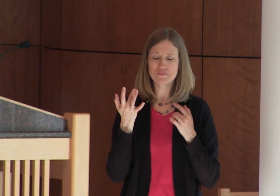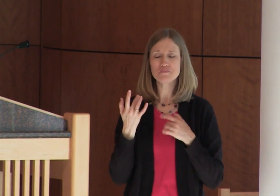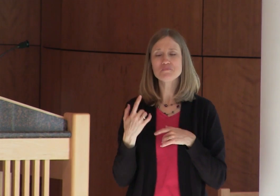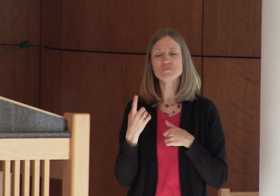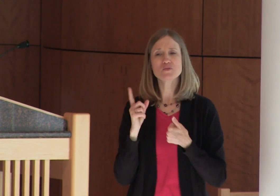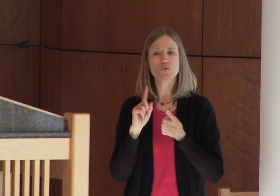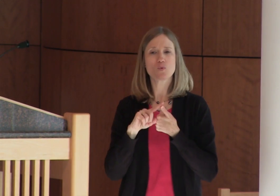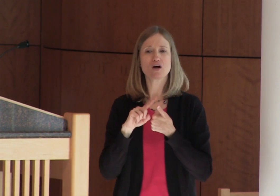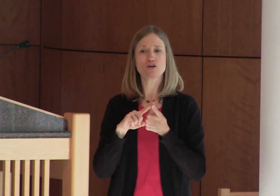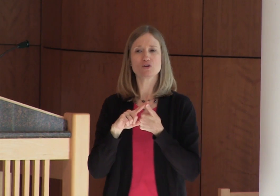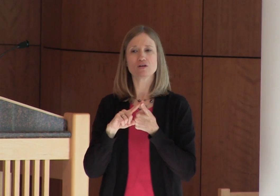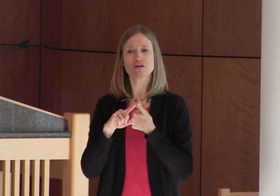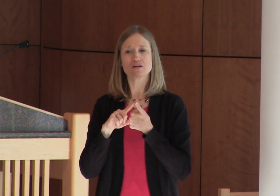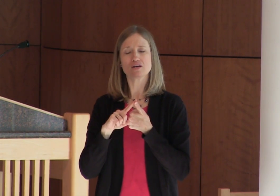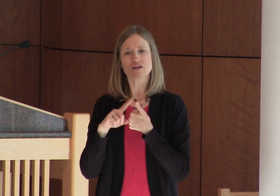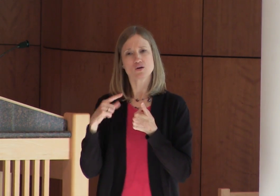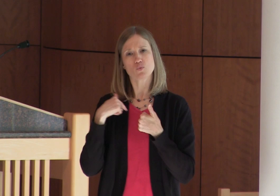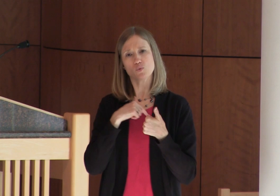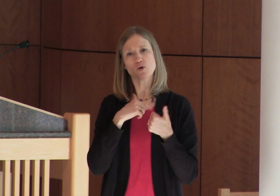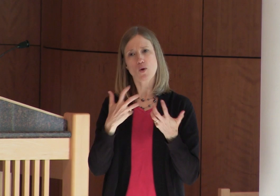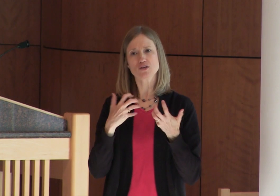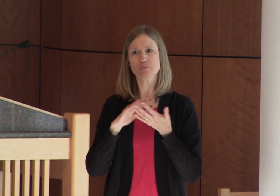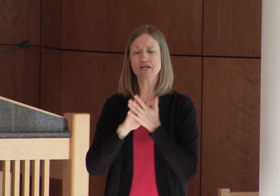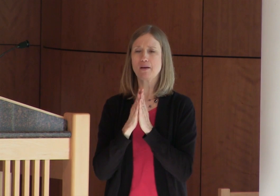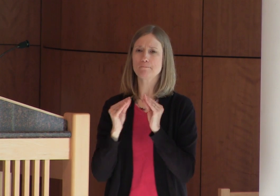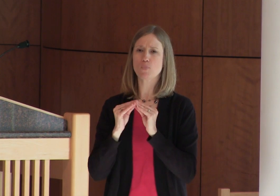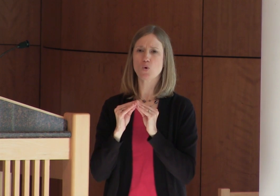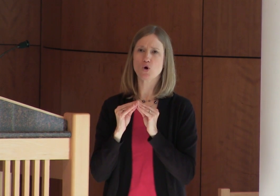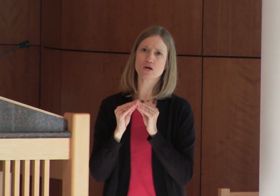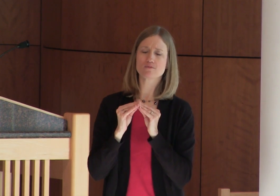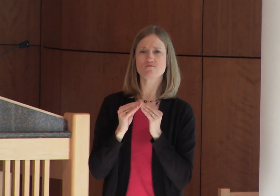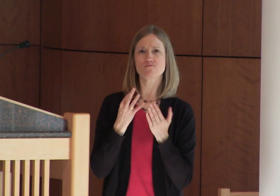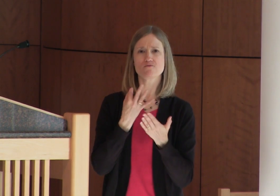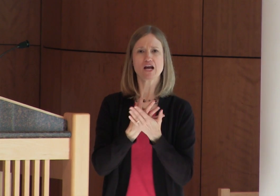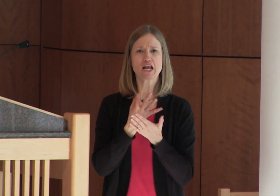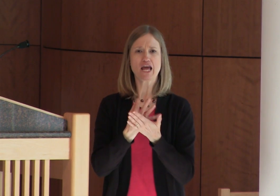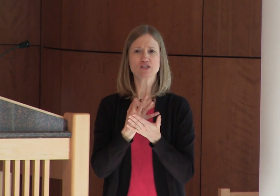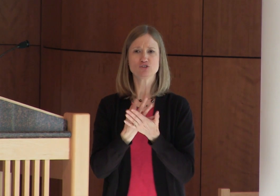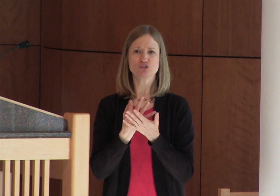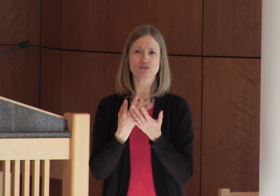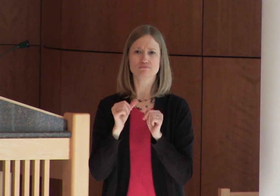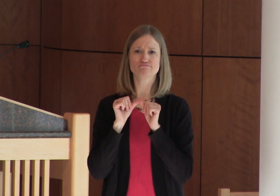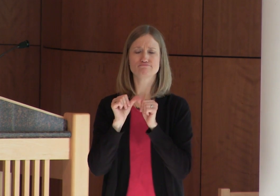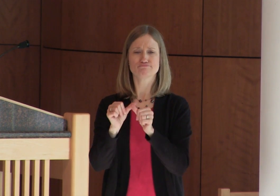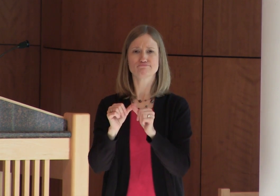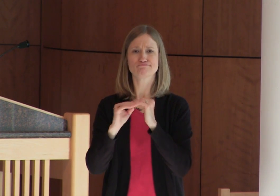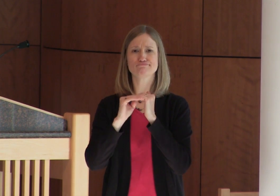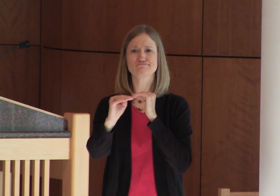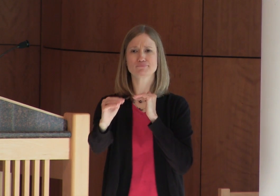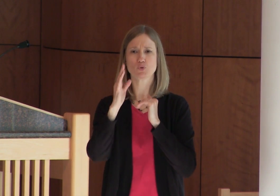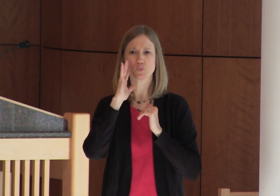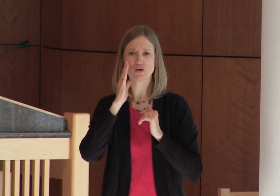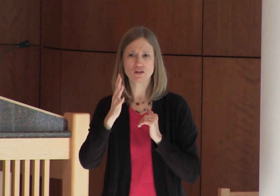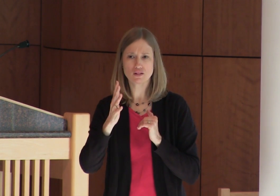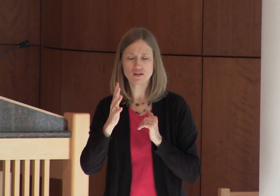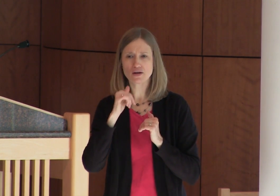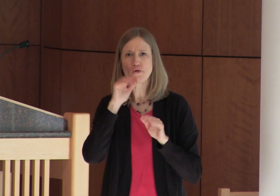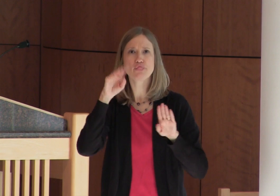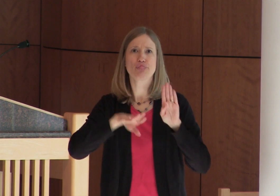put us on firmer financial ground so that whatever the Spirit is calling us to down the road, we're going